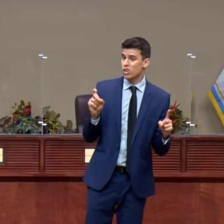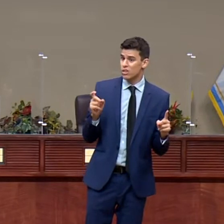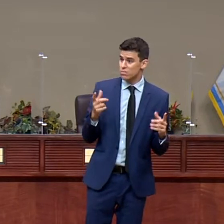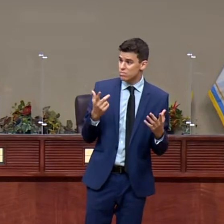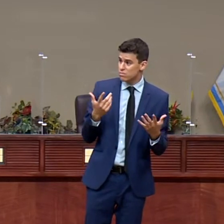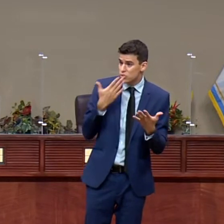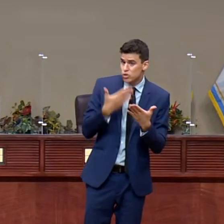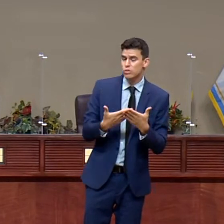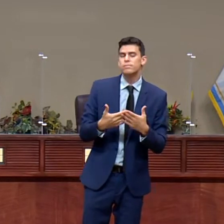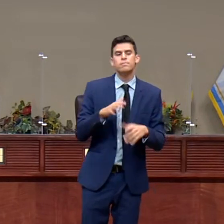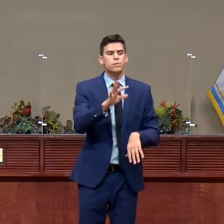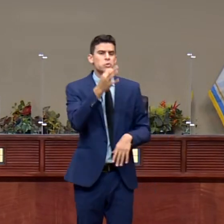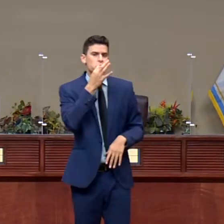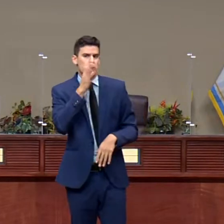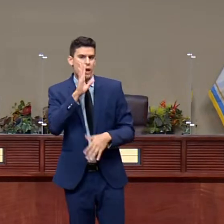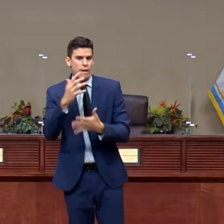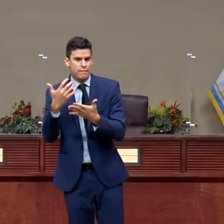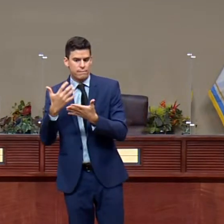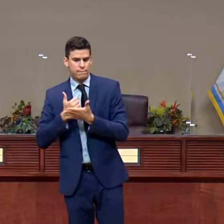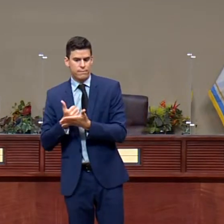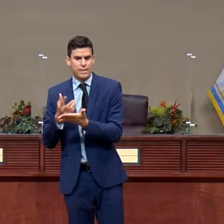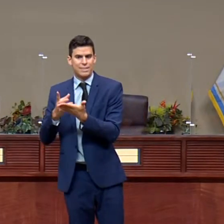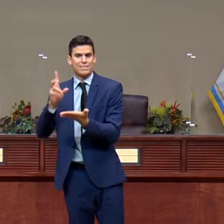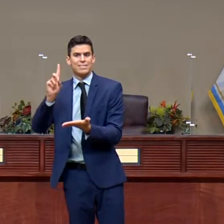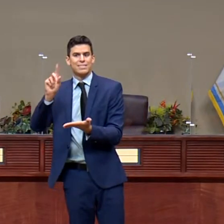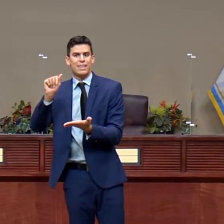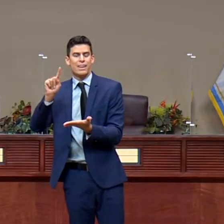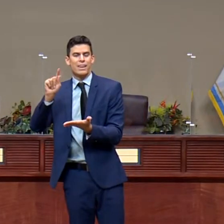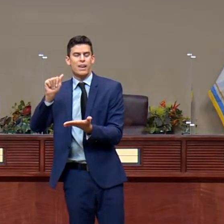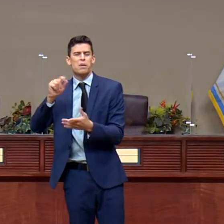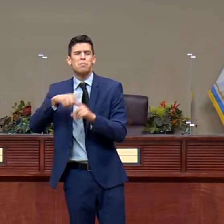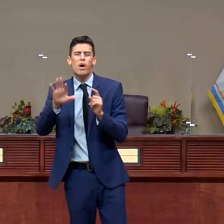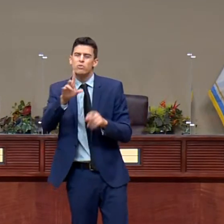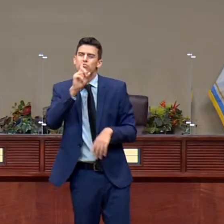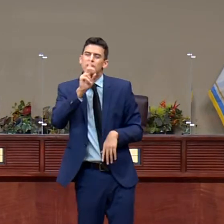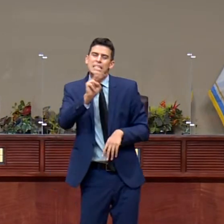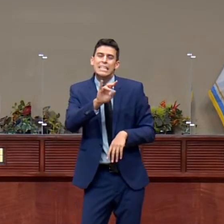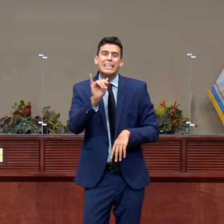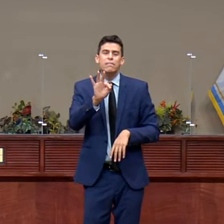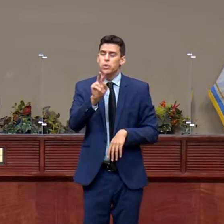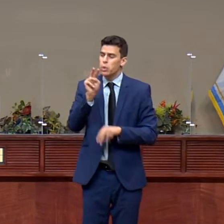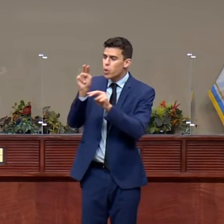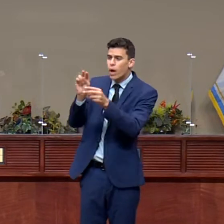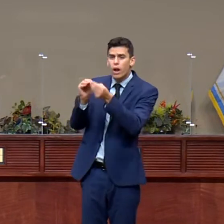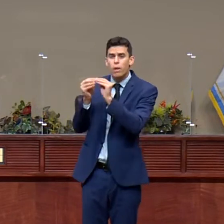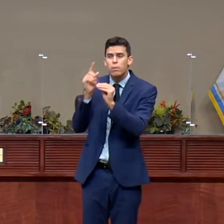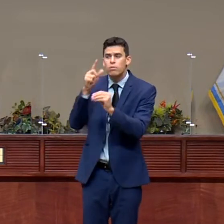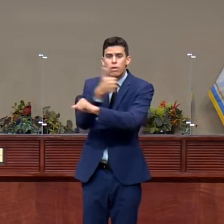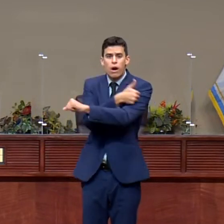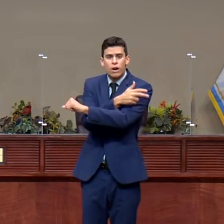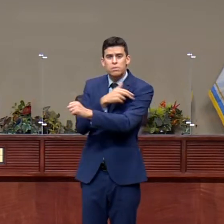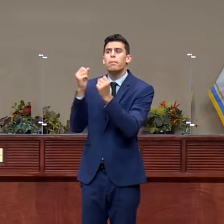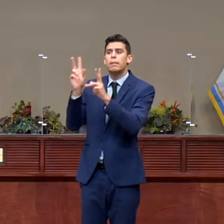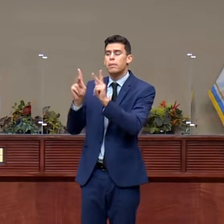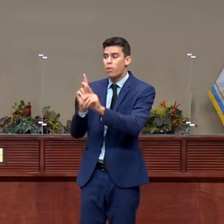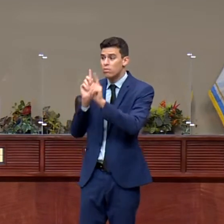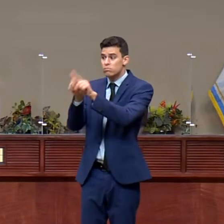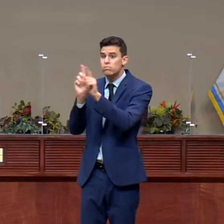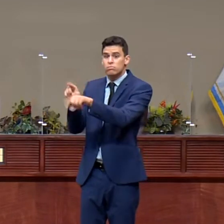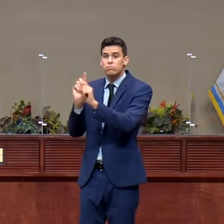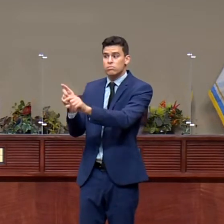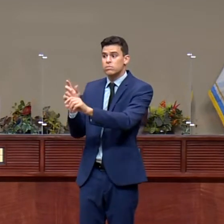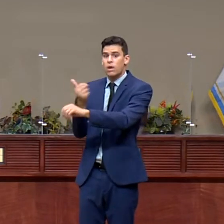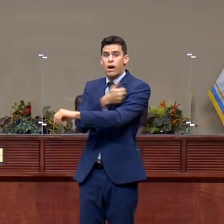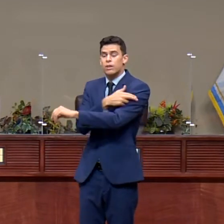but as many of you have heard already, if we look at who's hospitalized with severe COVID, 98% of